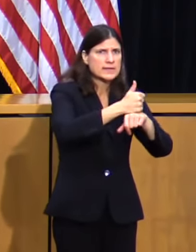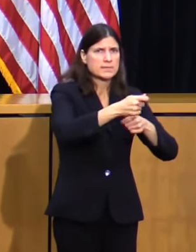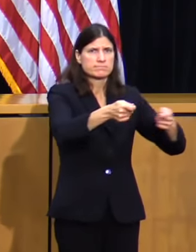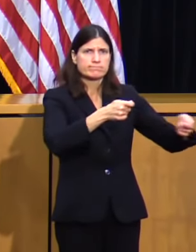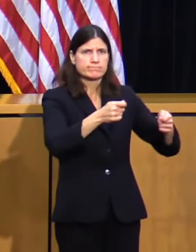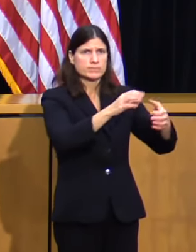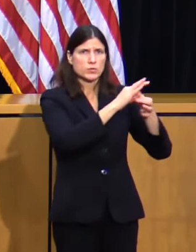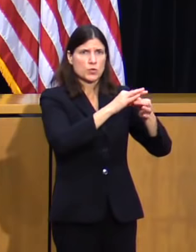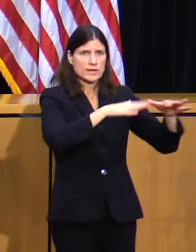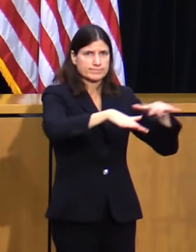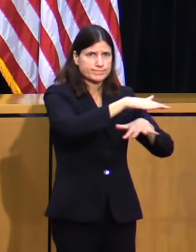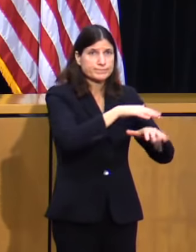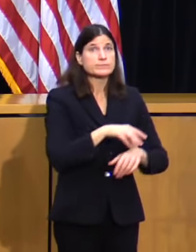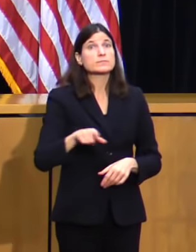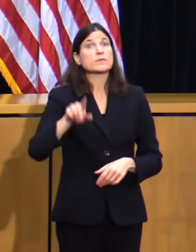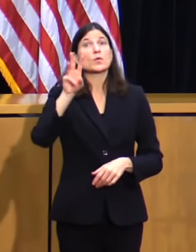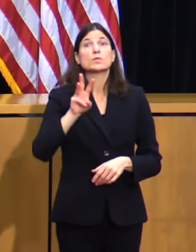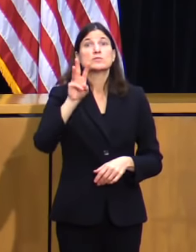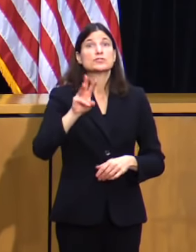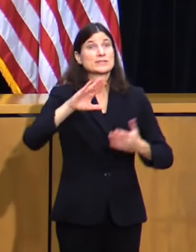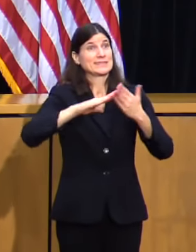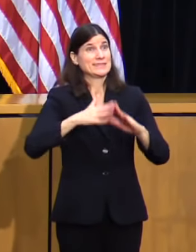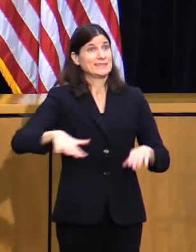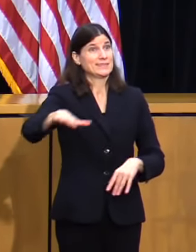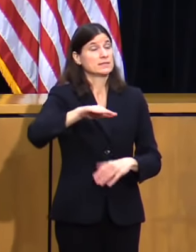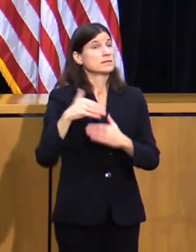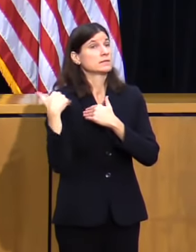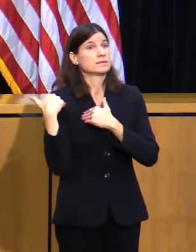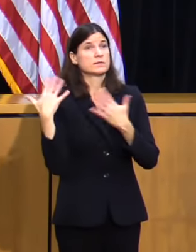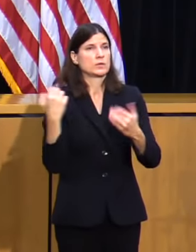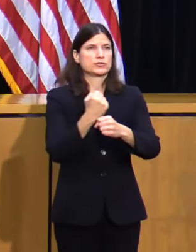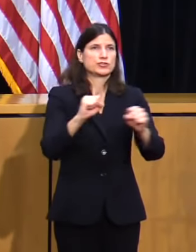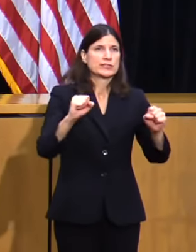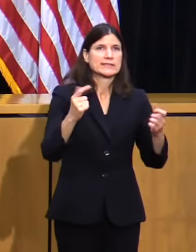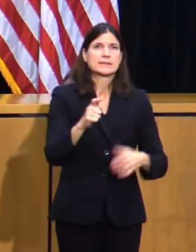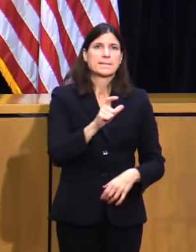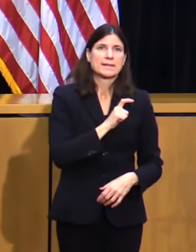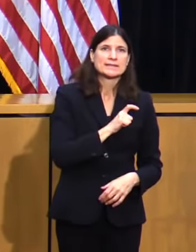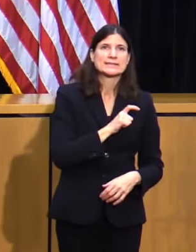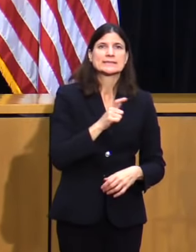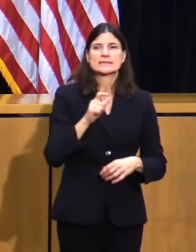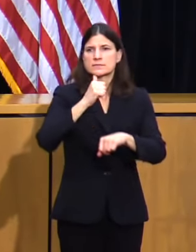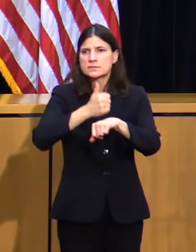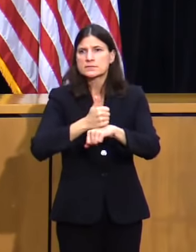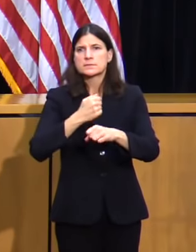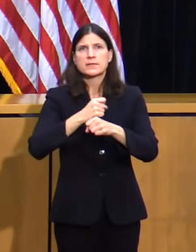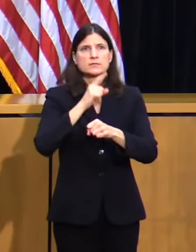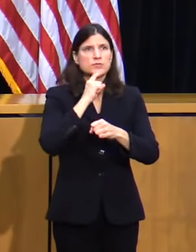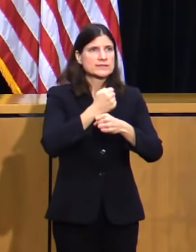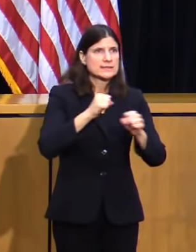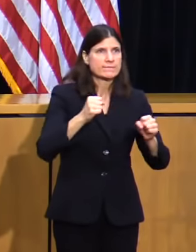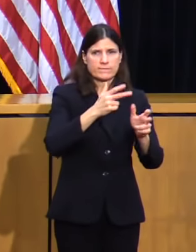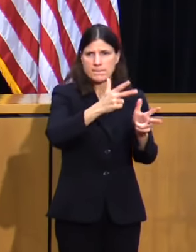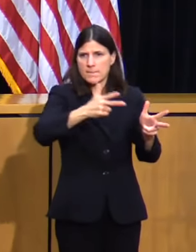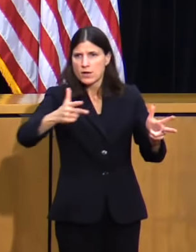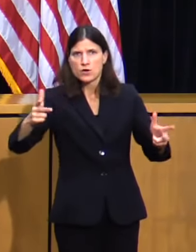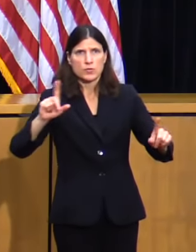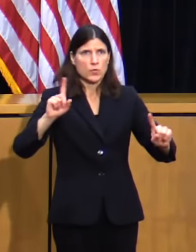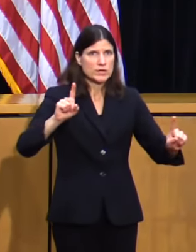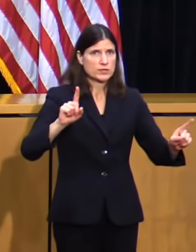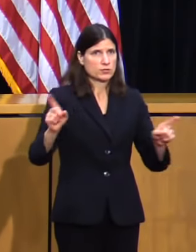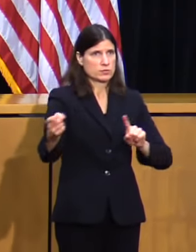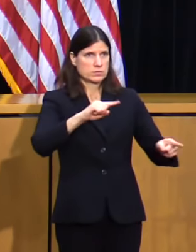with various local health and safety requirements. If all goes according to plan, and we expect that it will, the field hospital will be